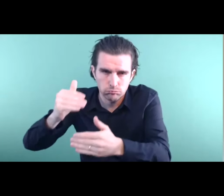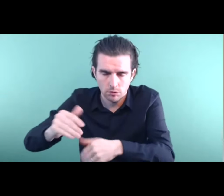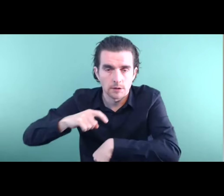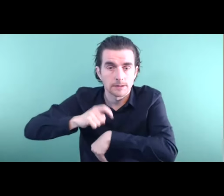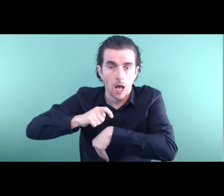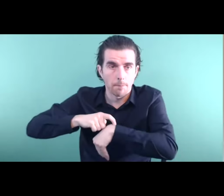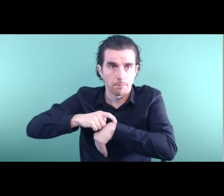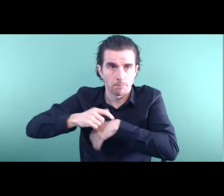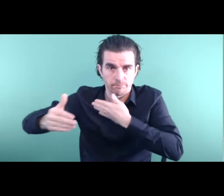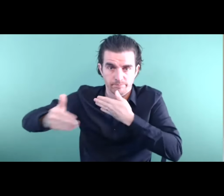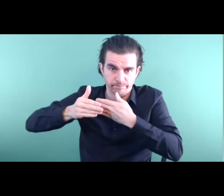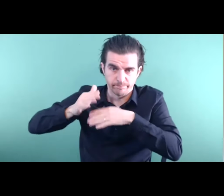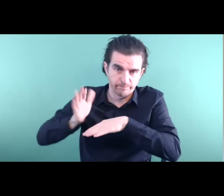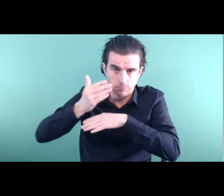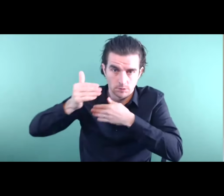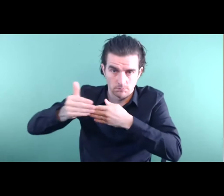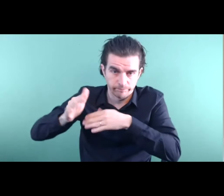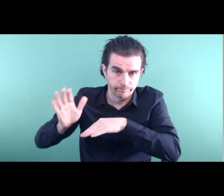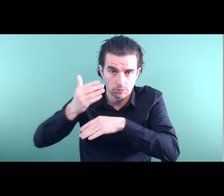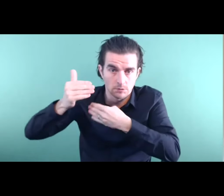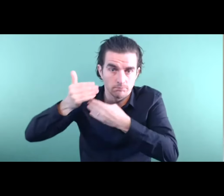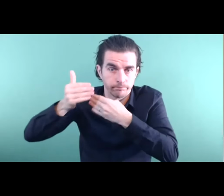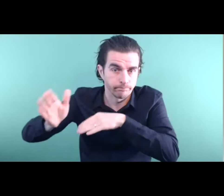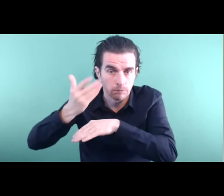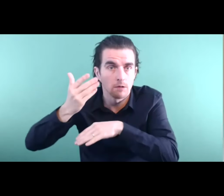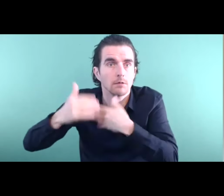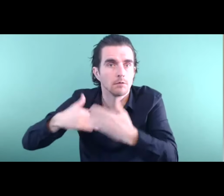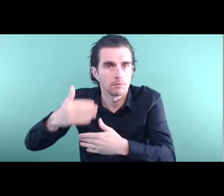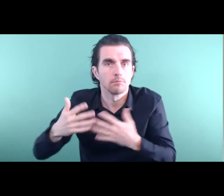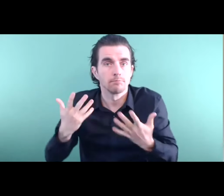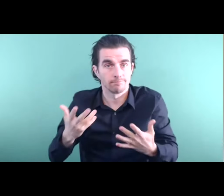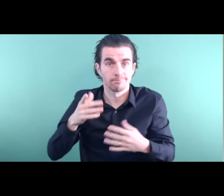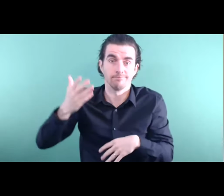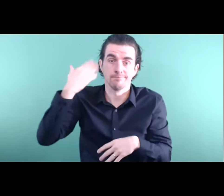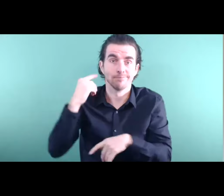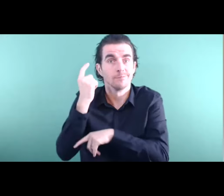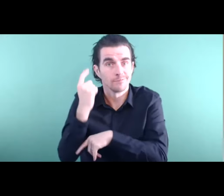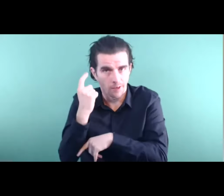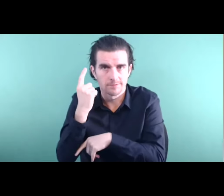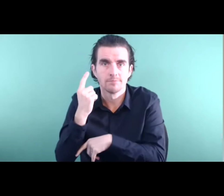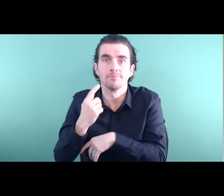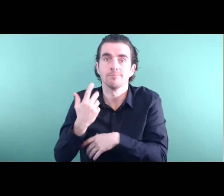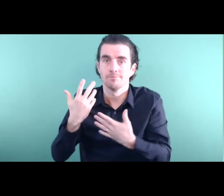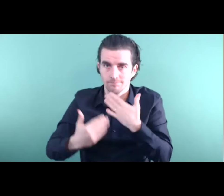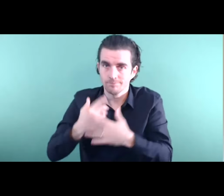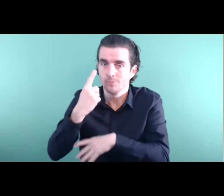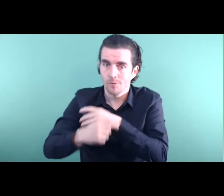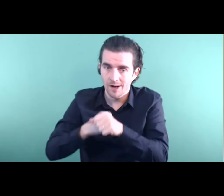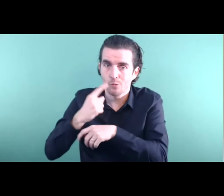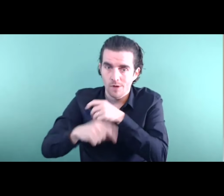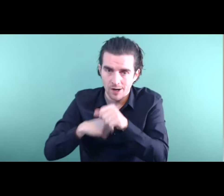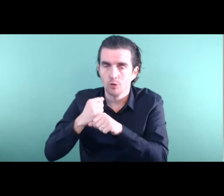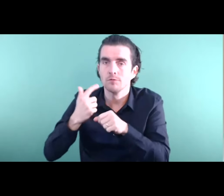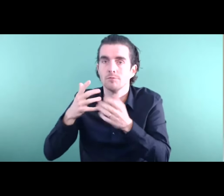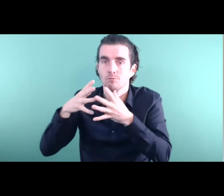needed to be taken up and implemented in member states. And the next very important stage of the